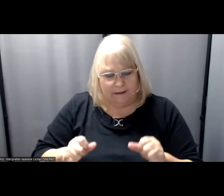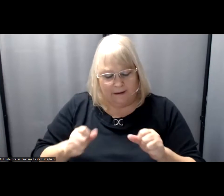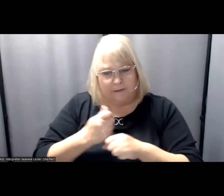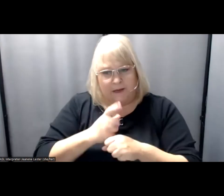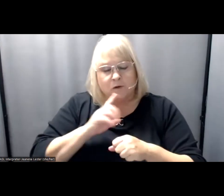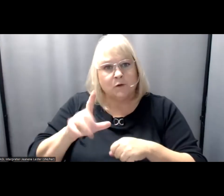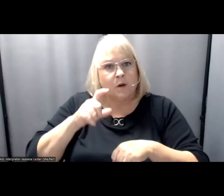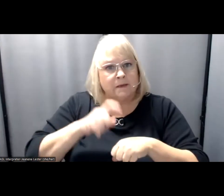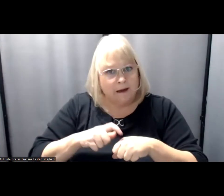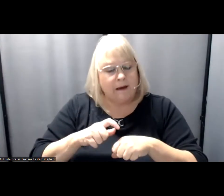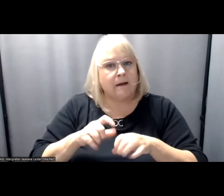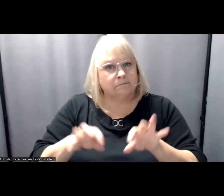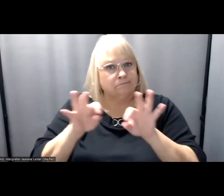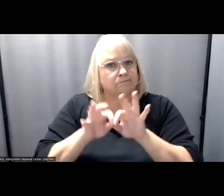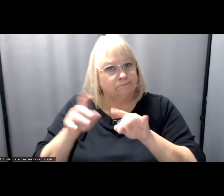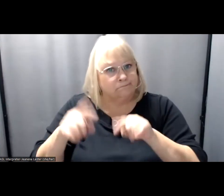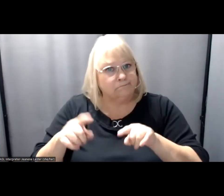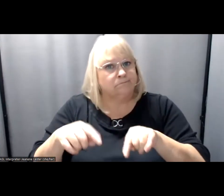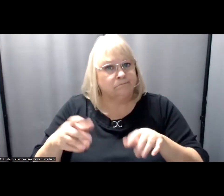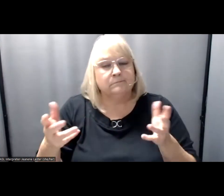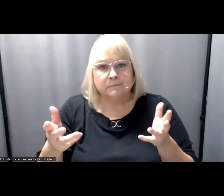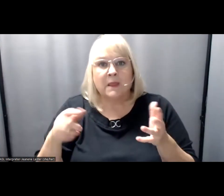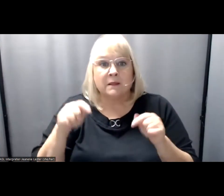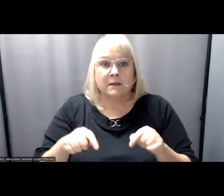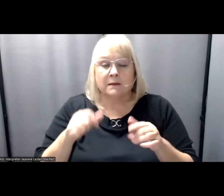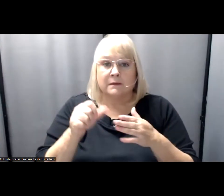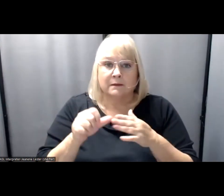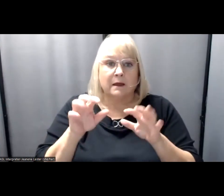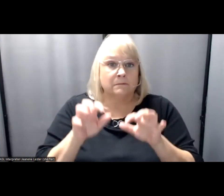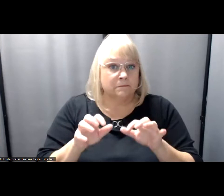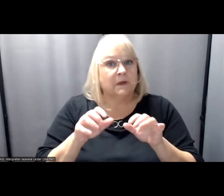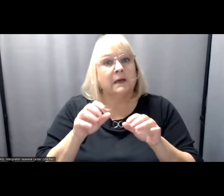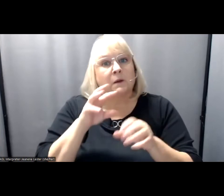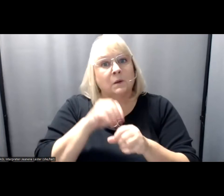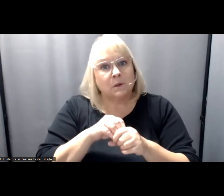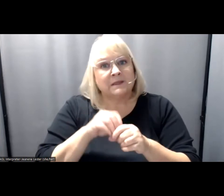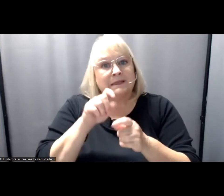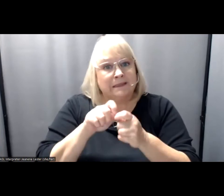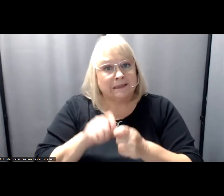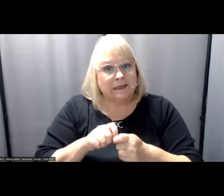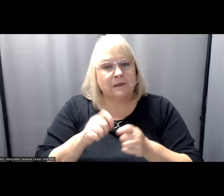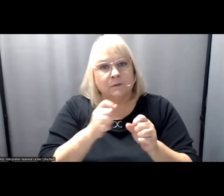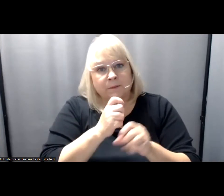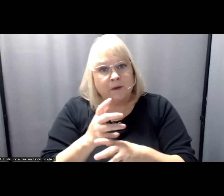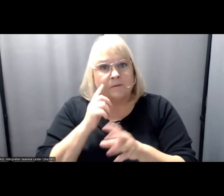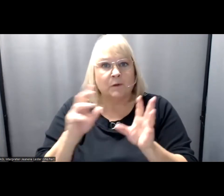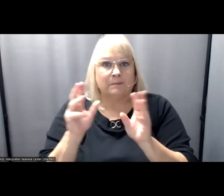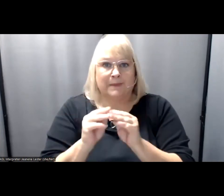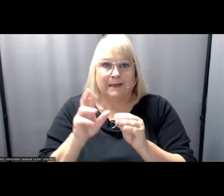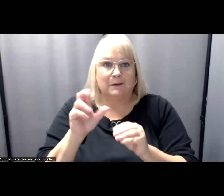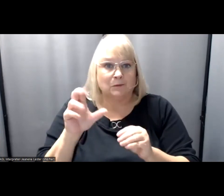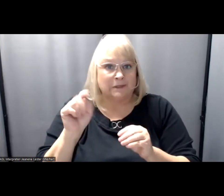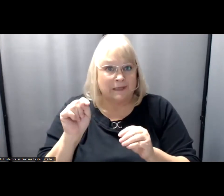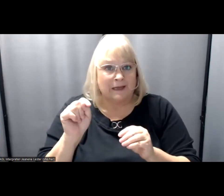well spent. Yeah. This letter includes details to prepare you for our meeting reset.